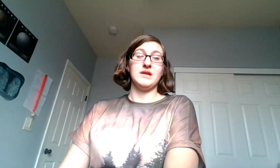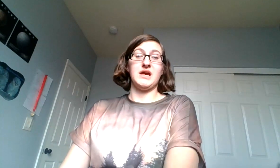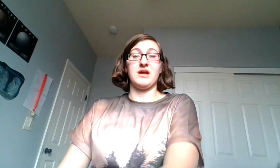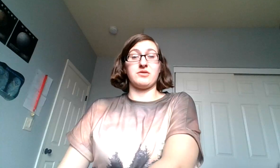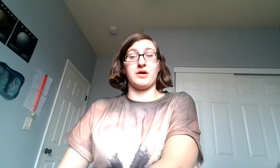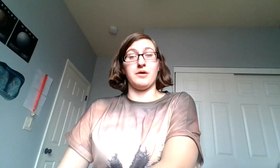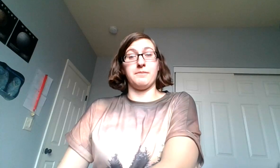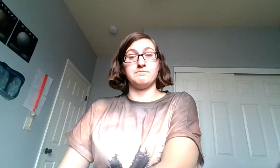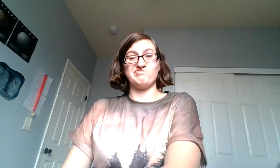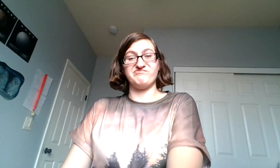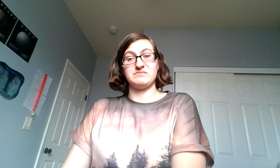also